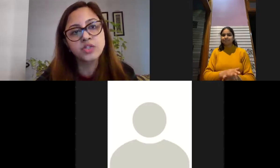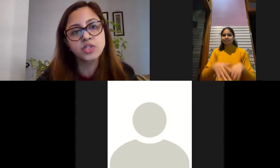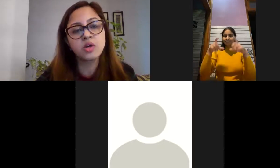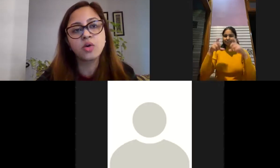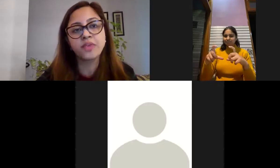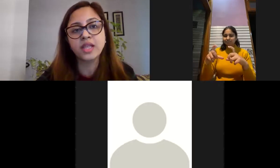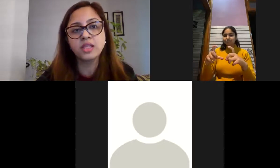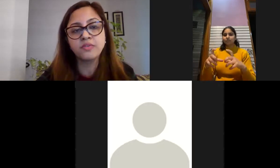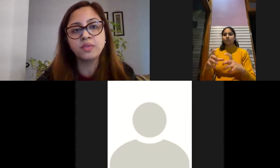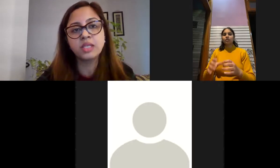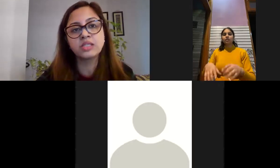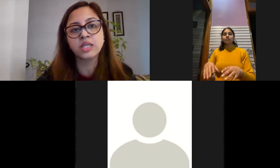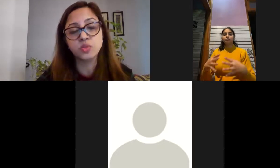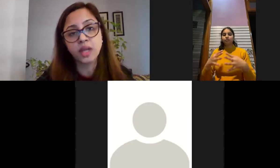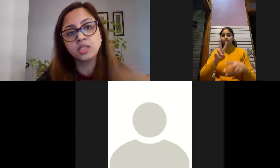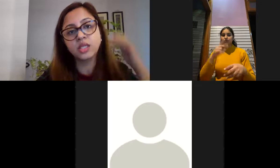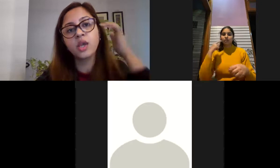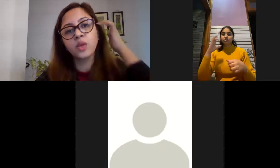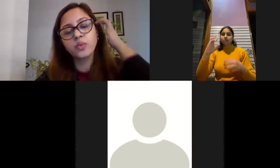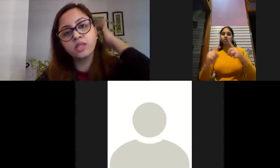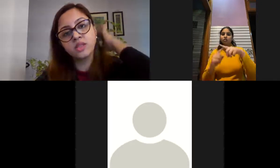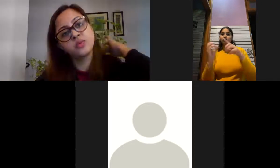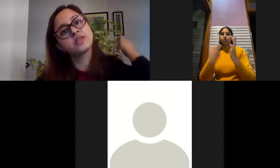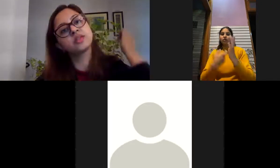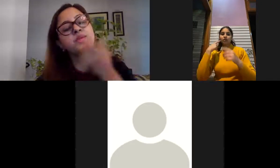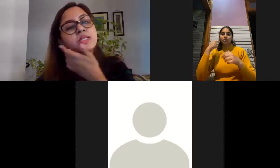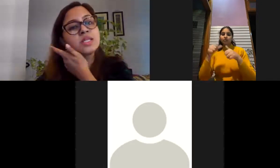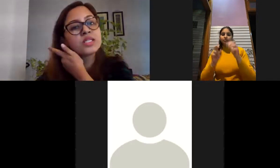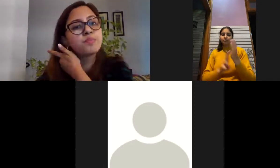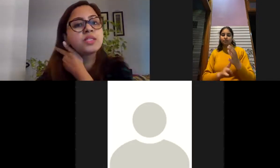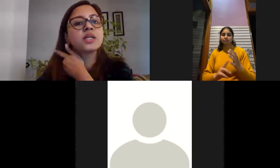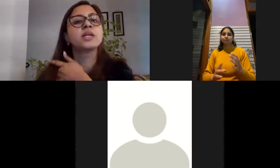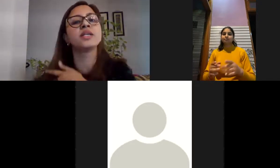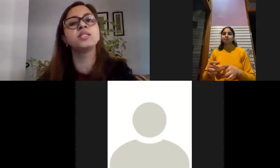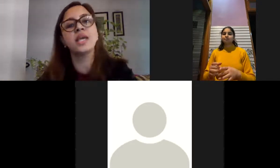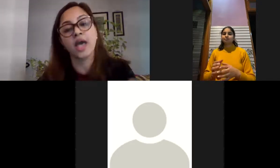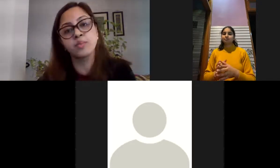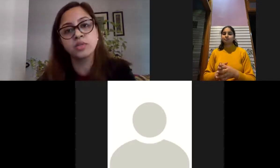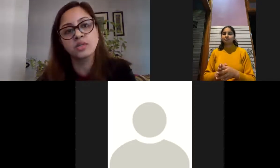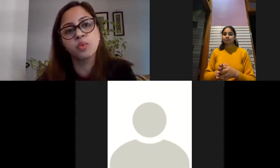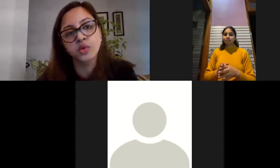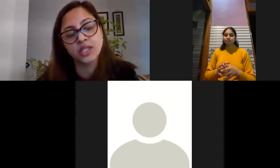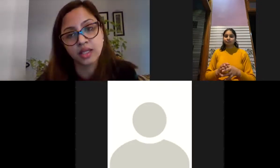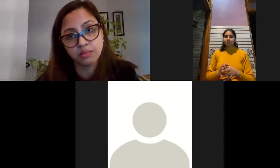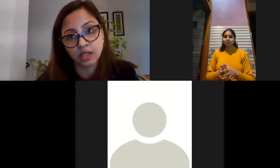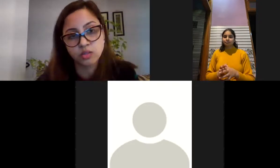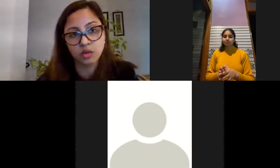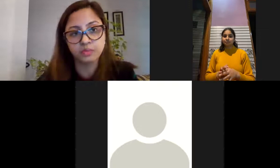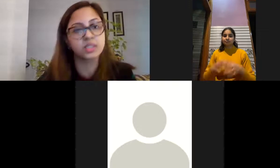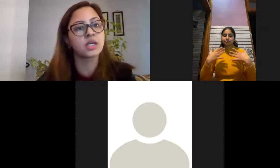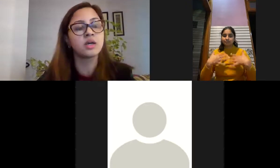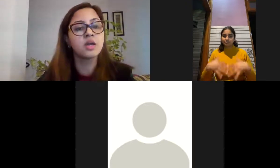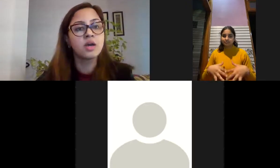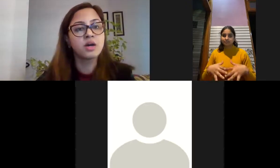Victorian culture of healthy female sexuality within the wedded bliss is pitted against the aberrant body and mind